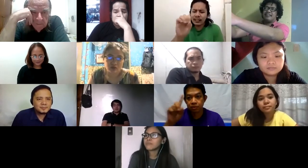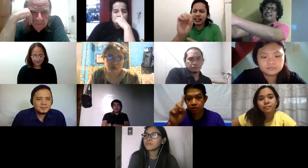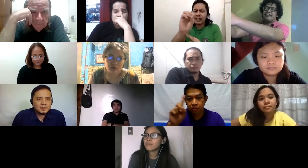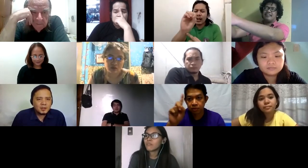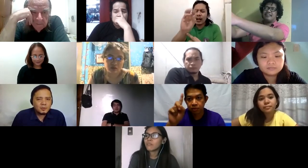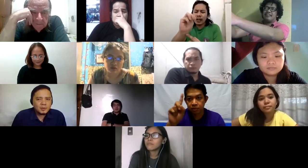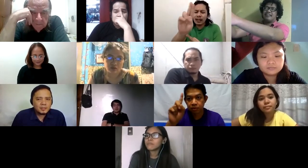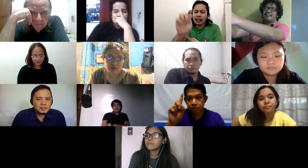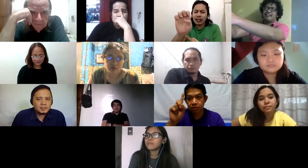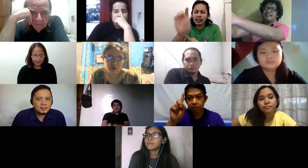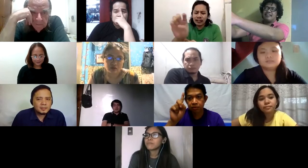What?